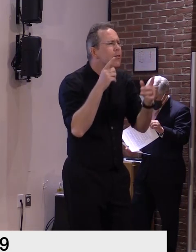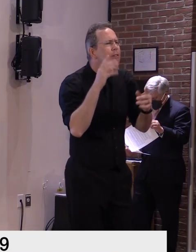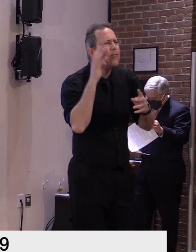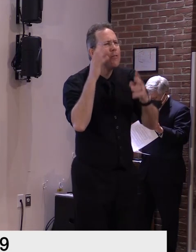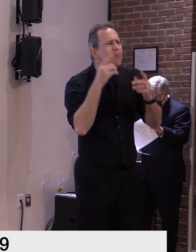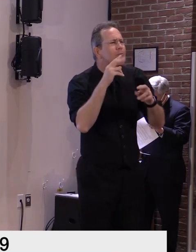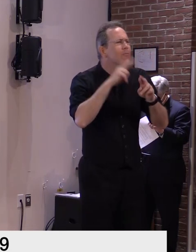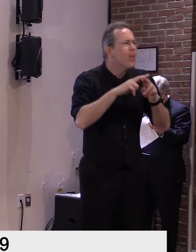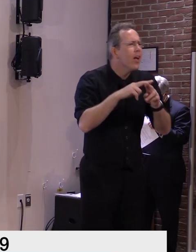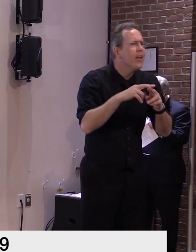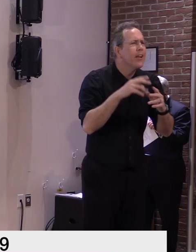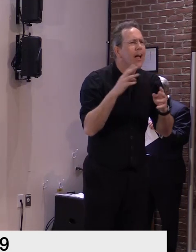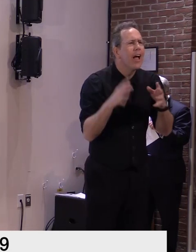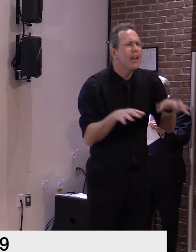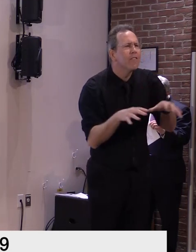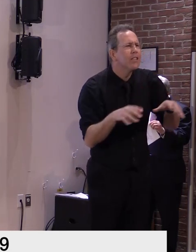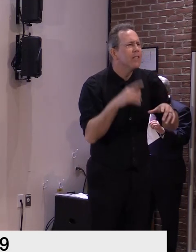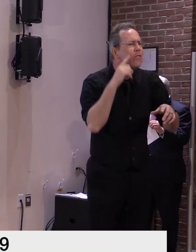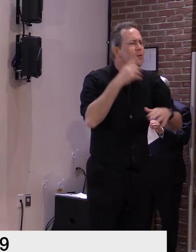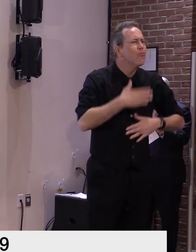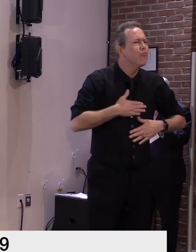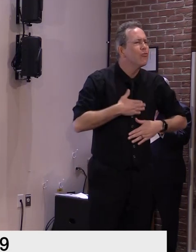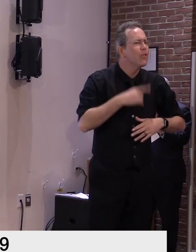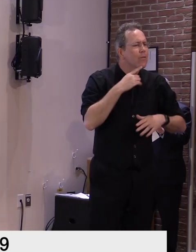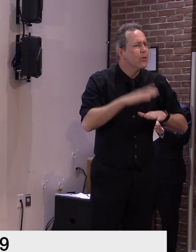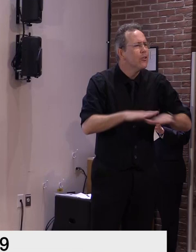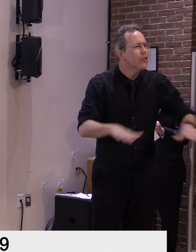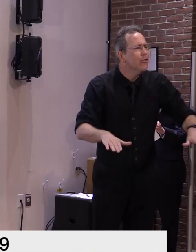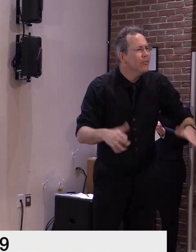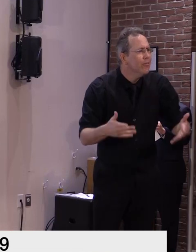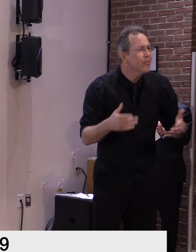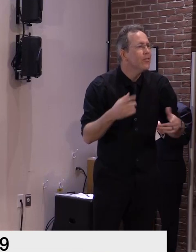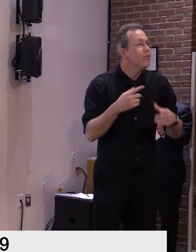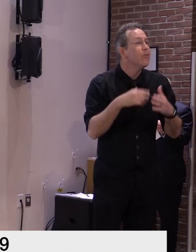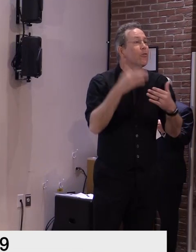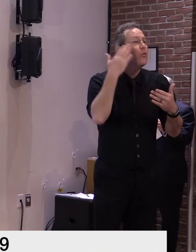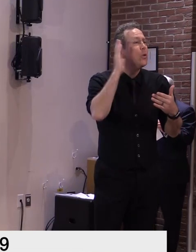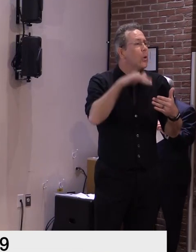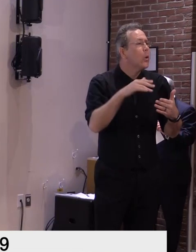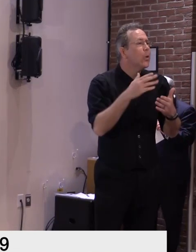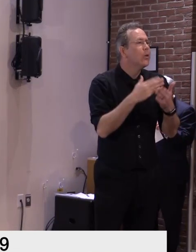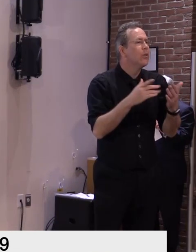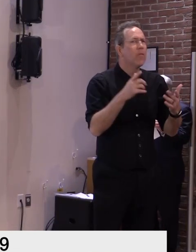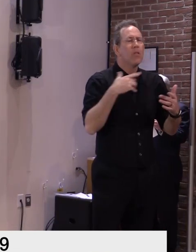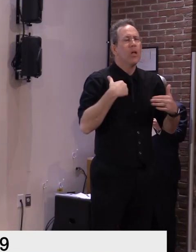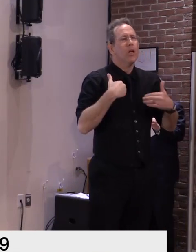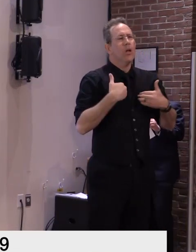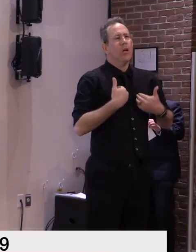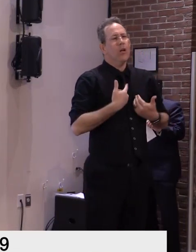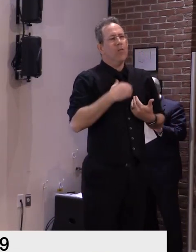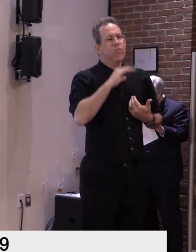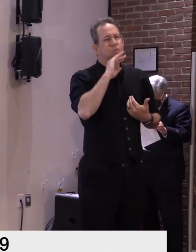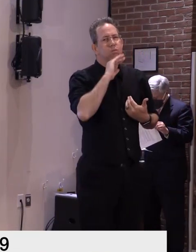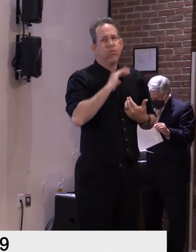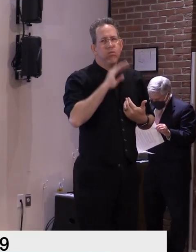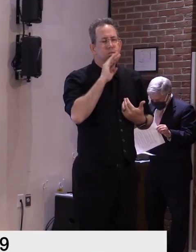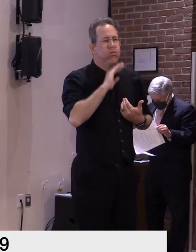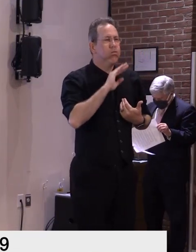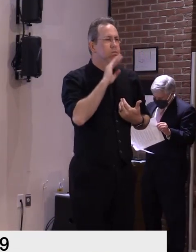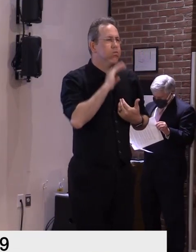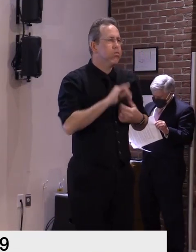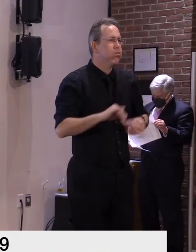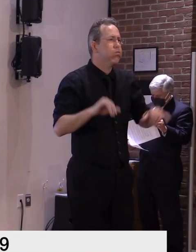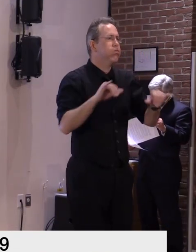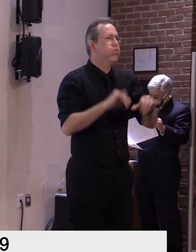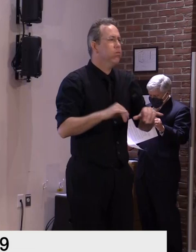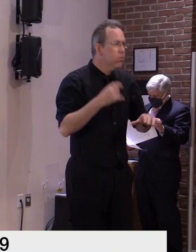our students this summer. We know that everyone is tired and certainly needs a rest after navigating this year, but this summer also presents a